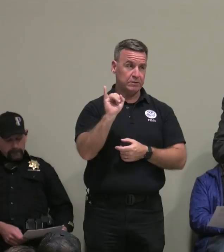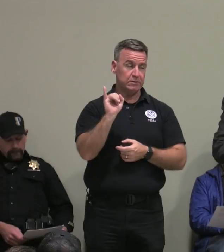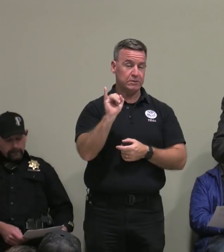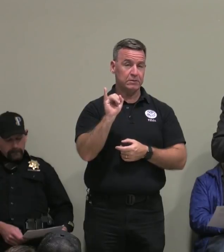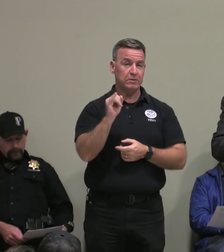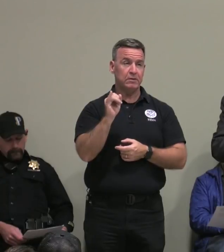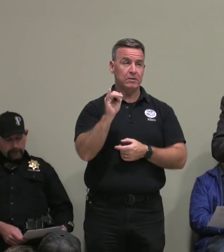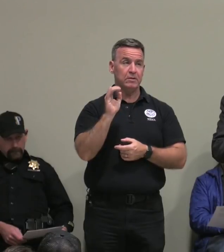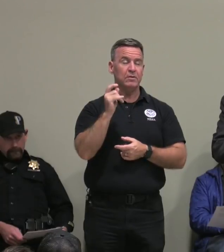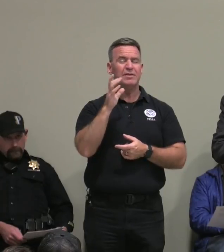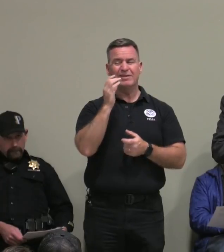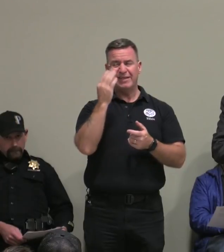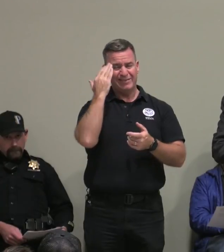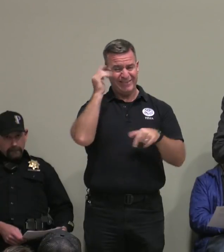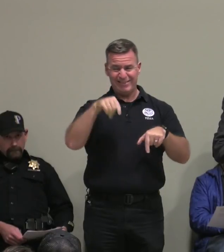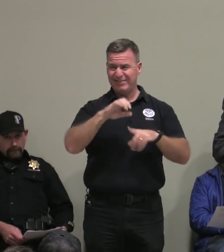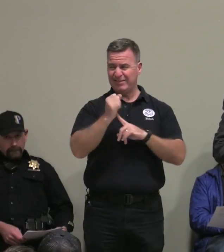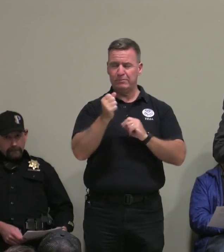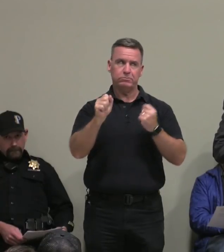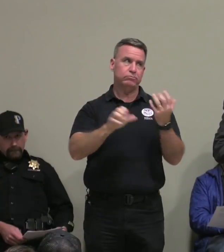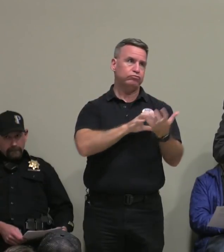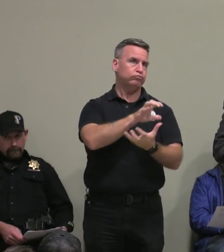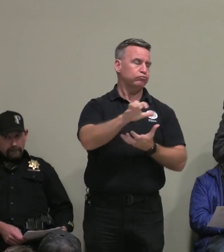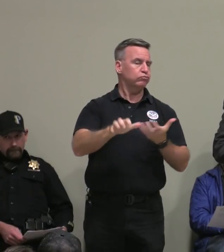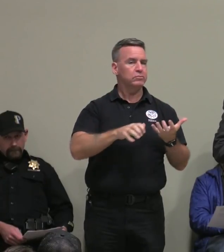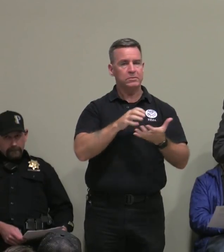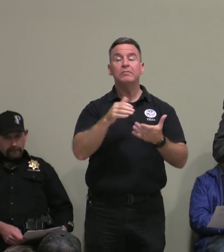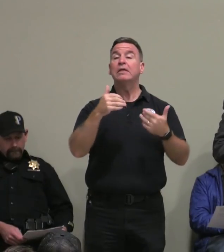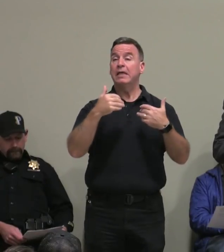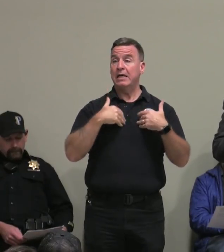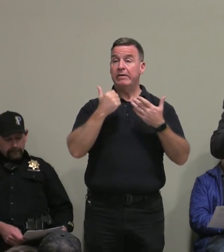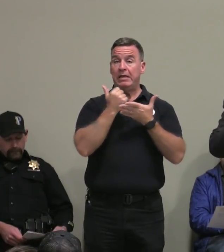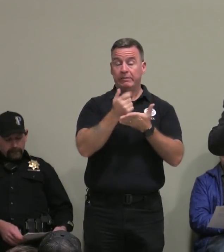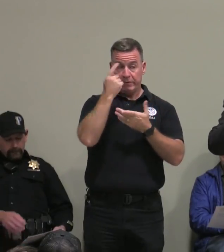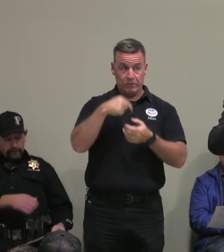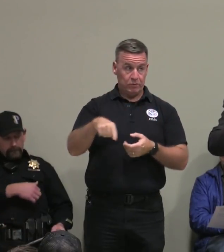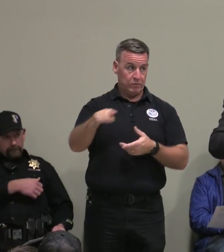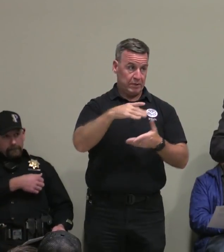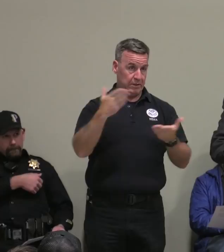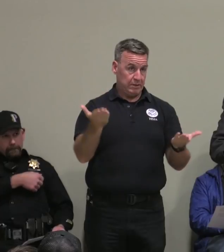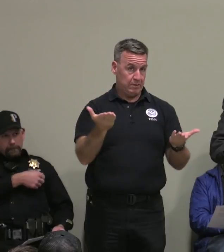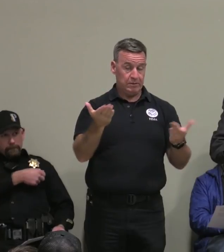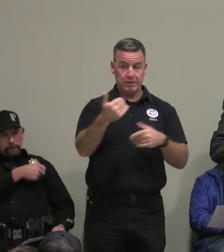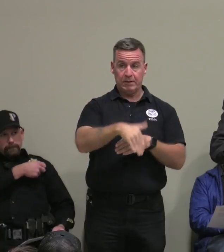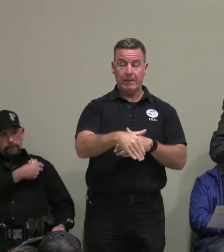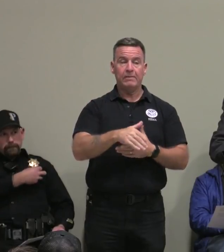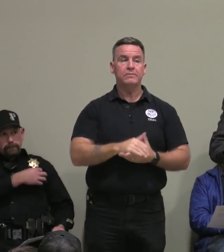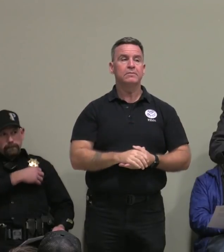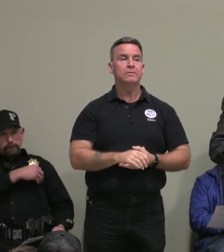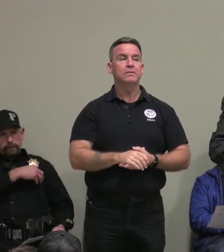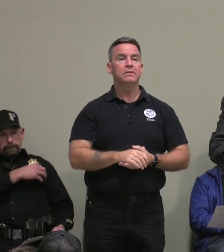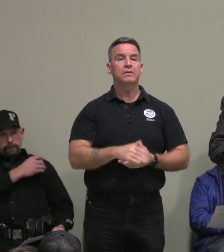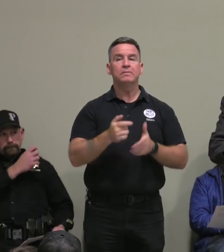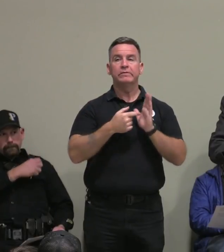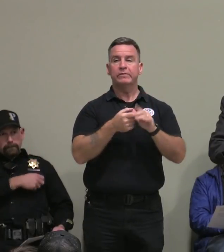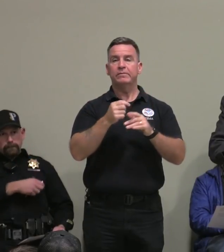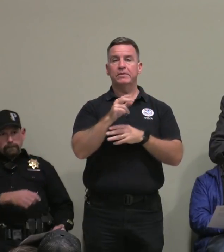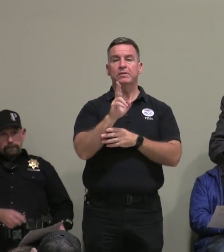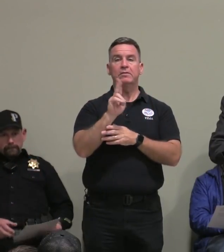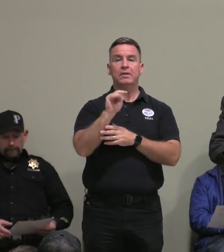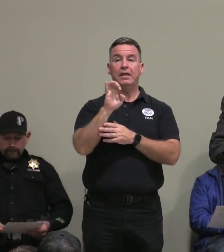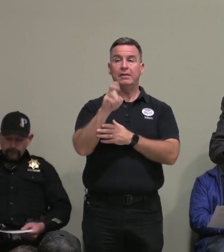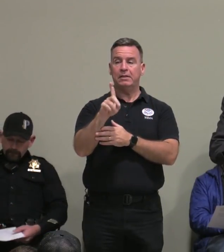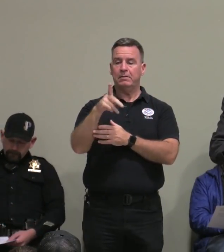circumstances can be confusing. We have help for you here, right here tonight. Representatives from the United Policy